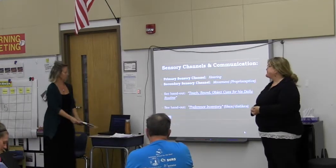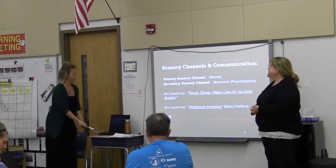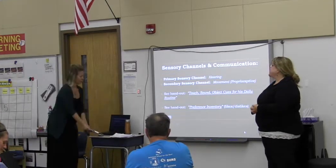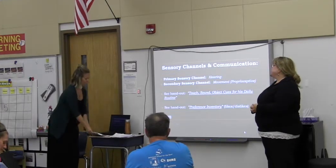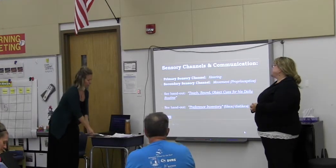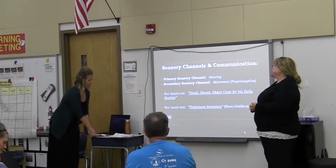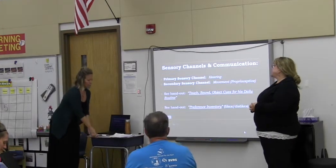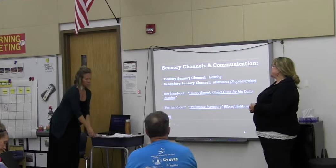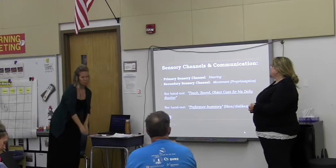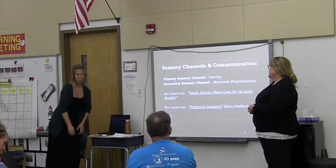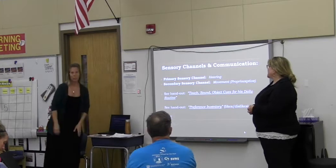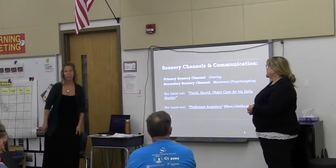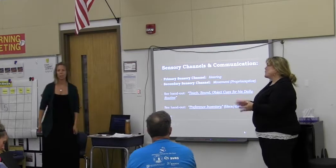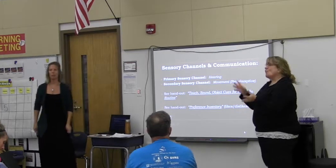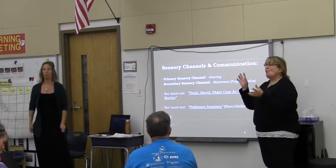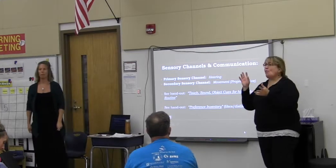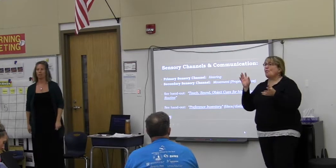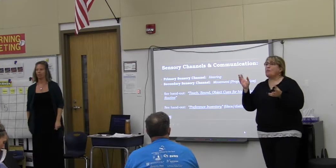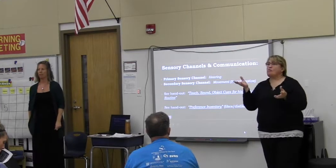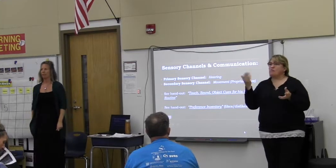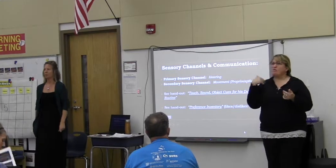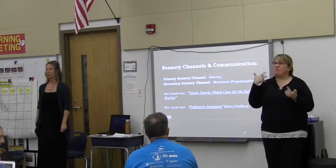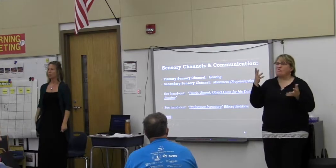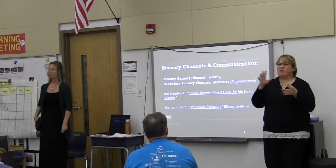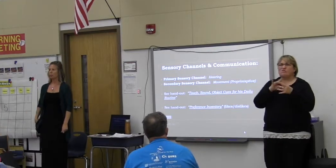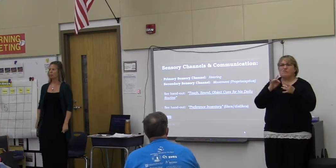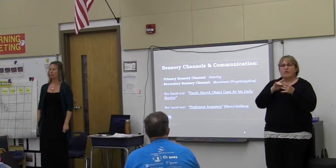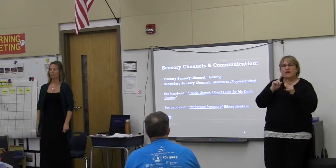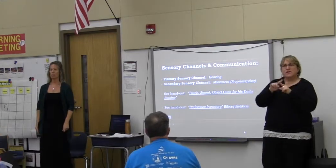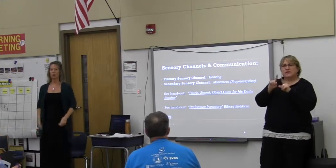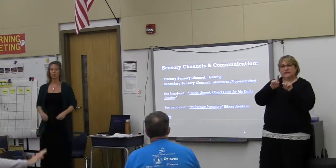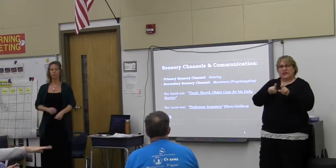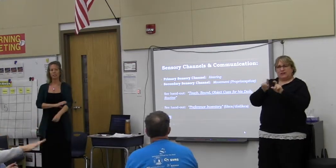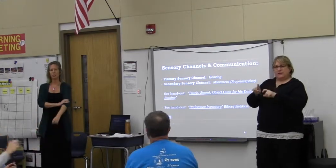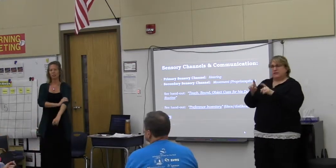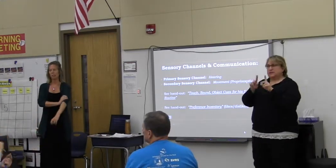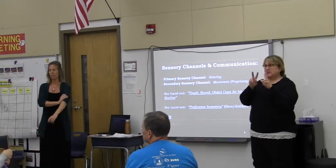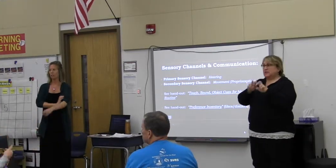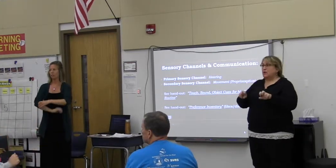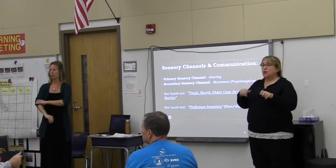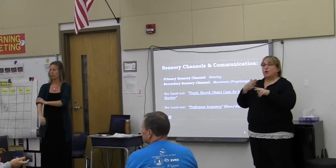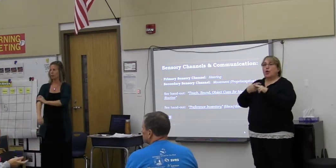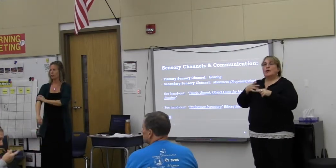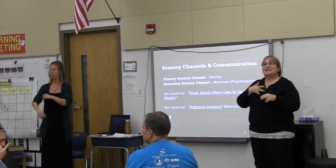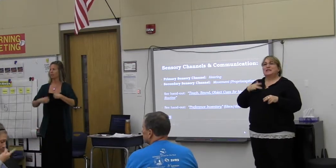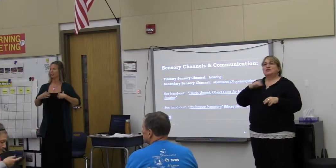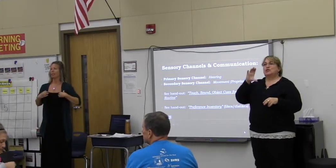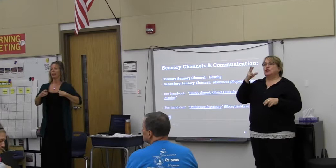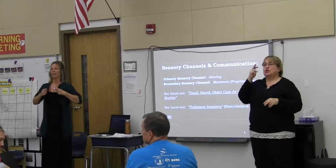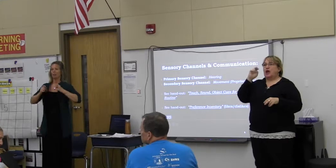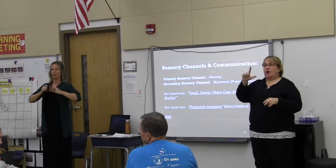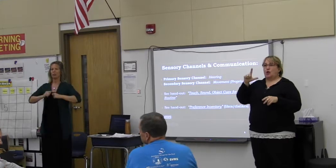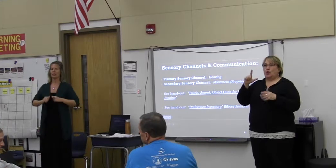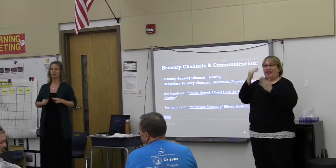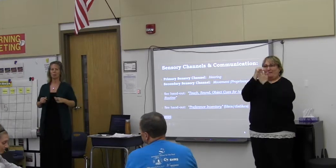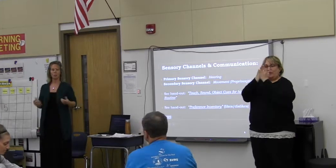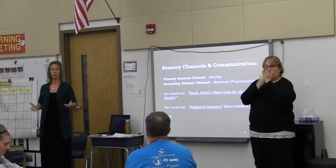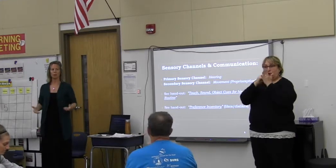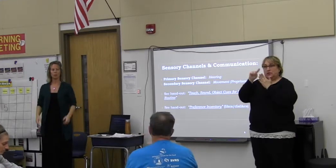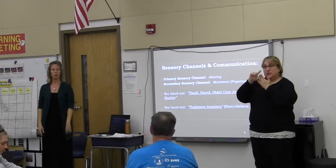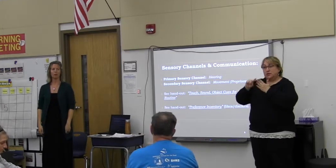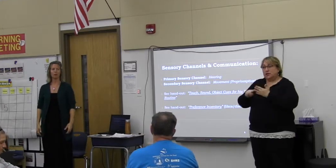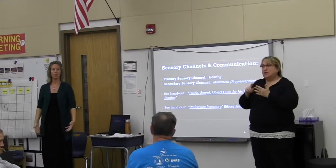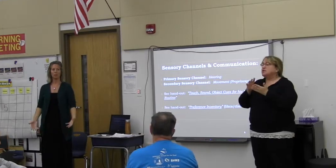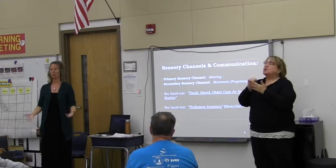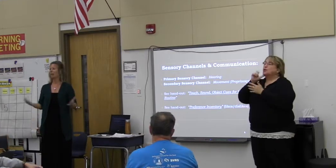Okay. I mentioned earlier that a couple of the different assessments that we do, one of them is called the sensory channel inventory. And for you guys who we've